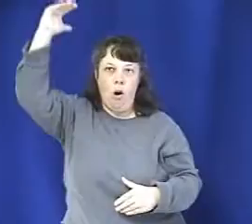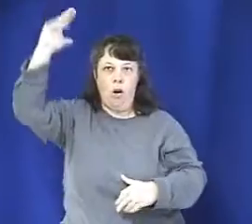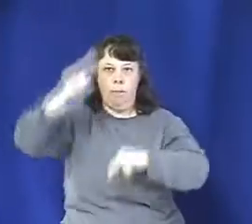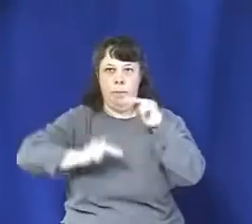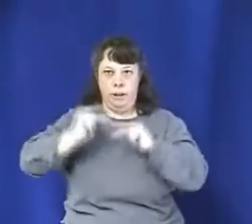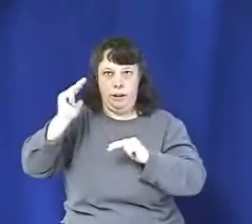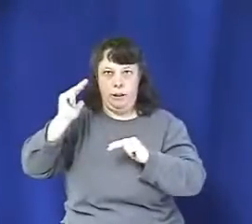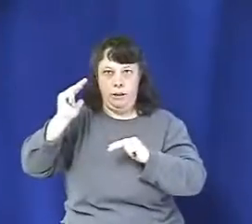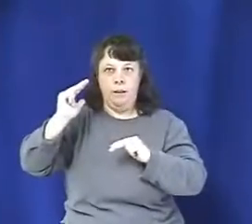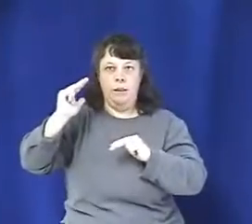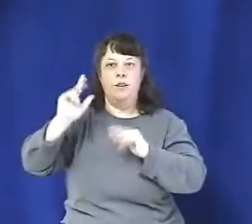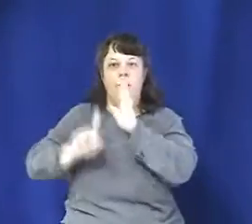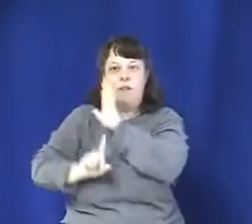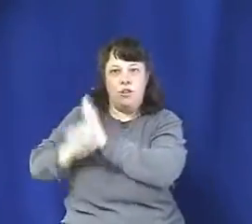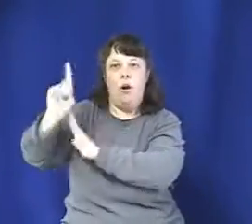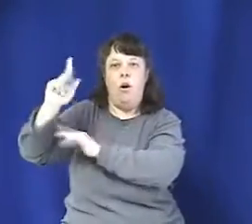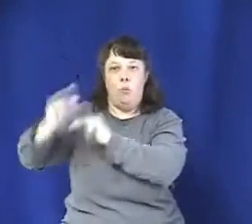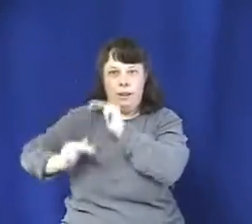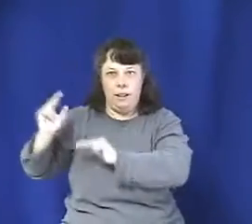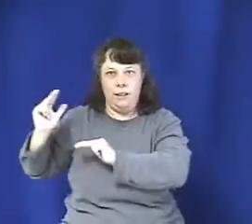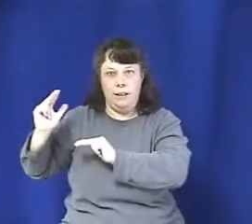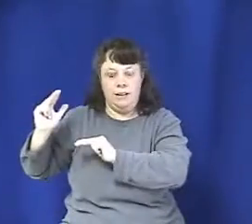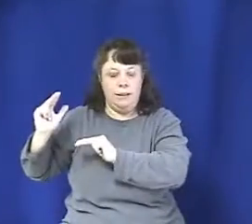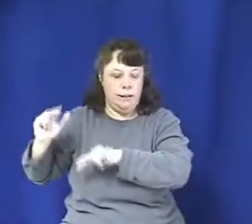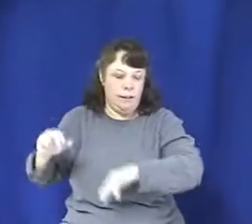tall building. You can have a tall building.